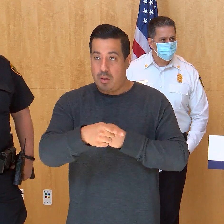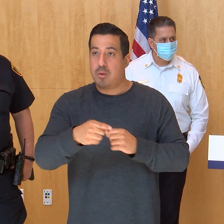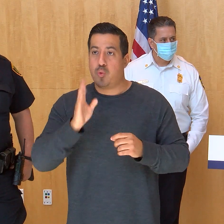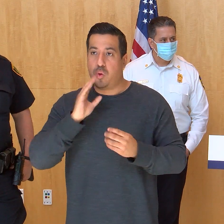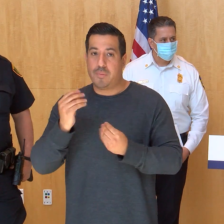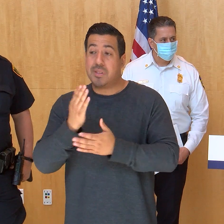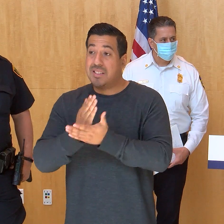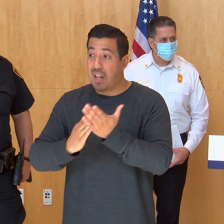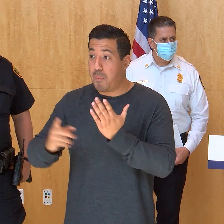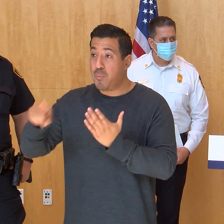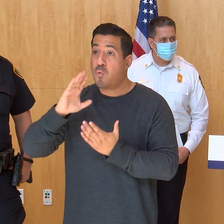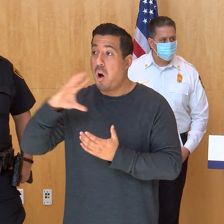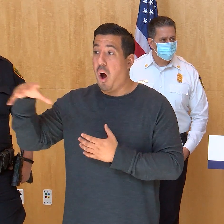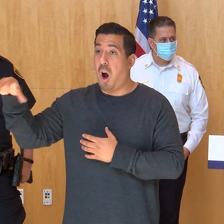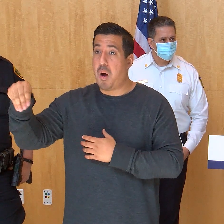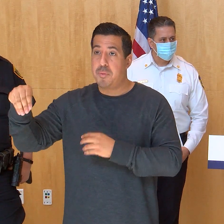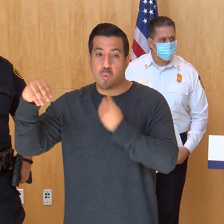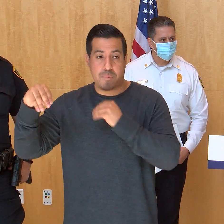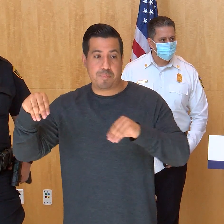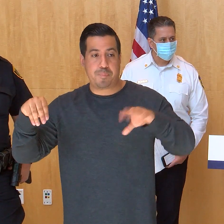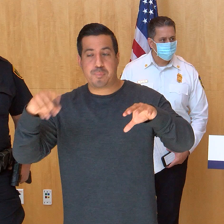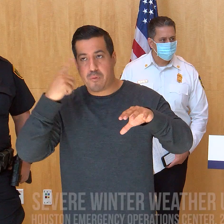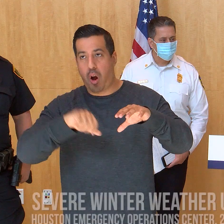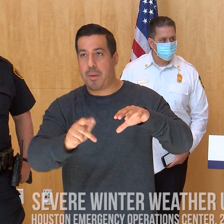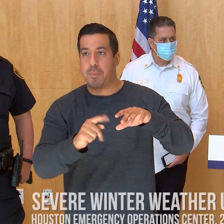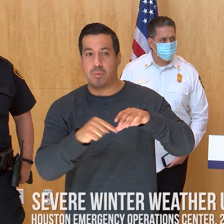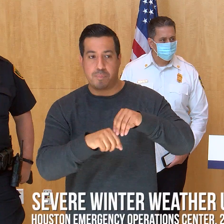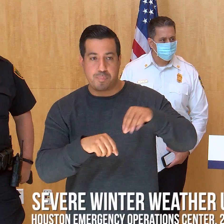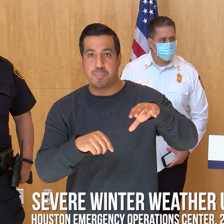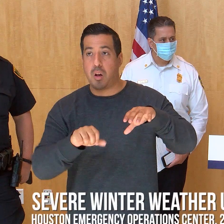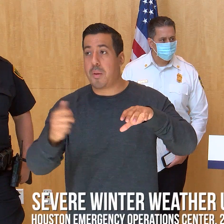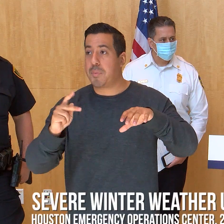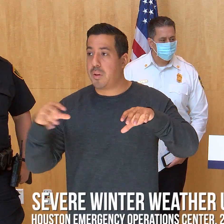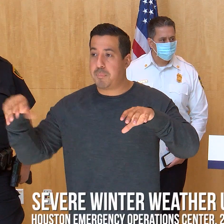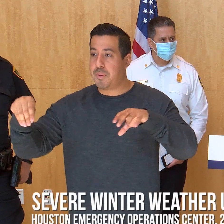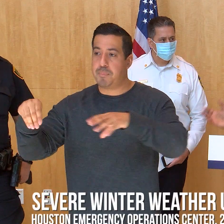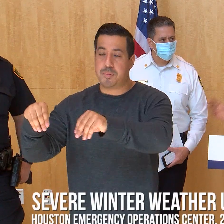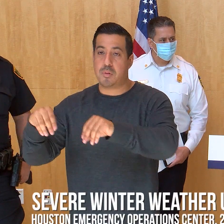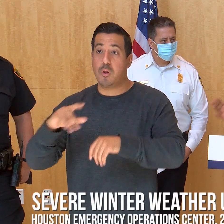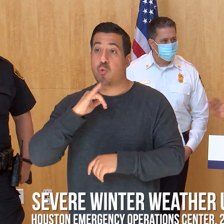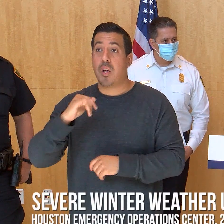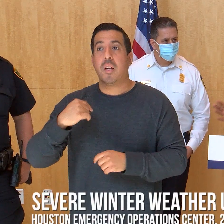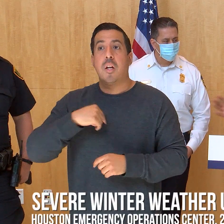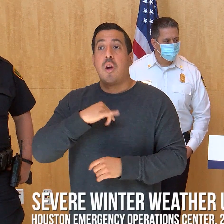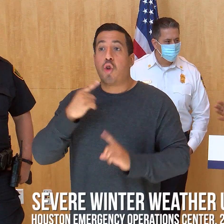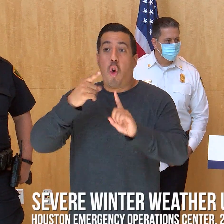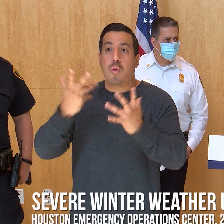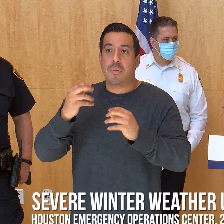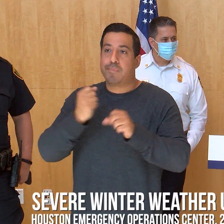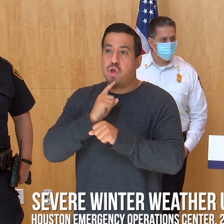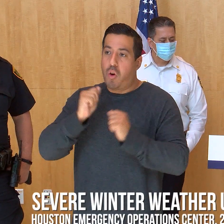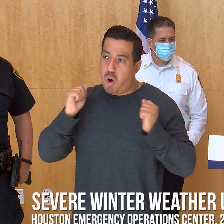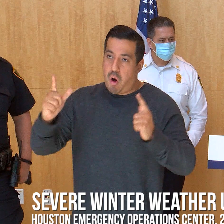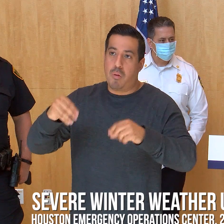Some people may come off in order for others who have been out for a long time to come on, but the optimum solution is to get everybody's power on as